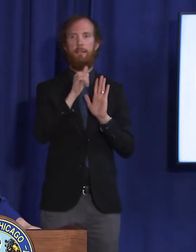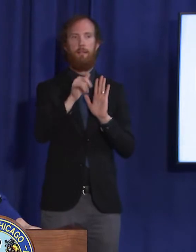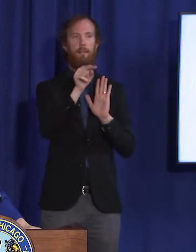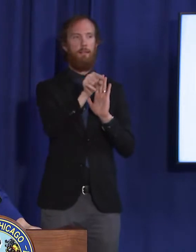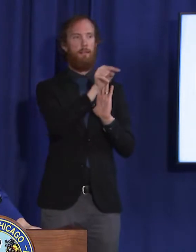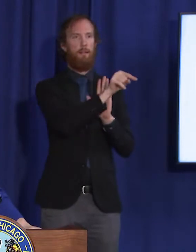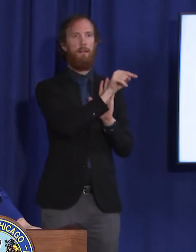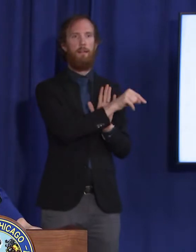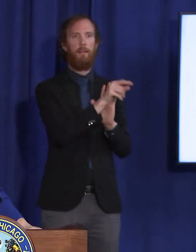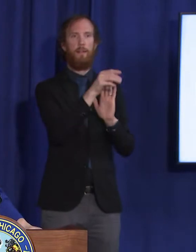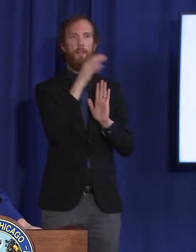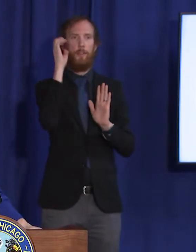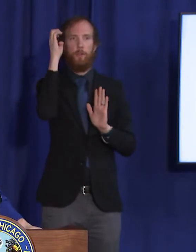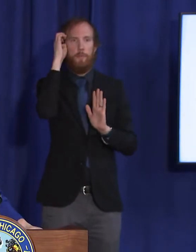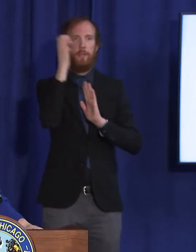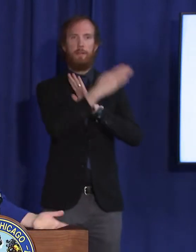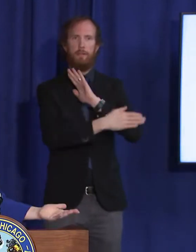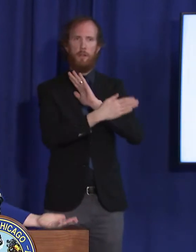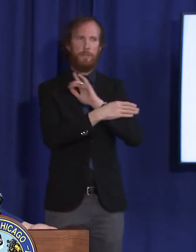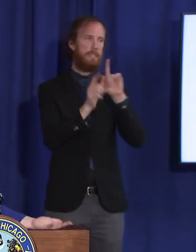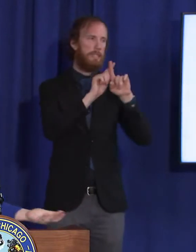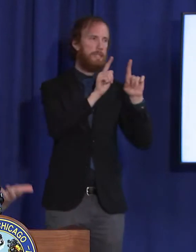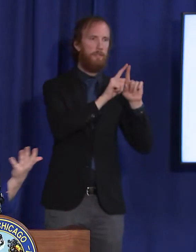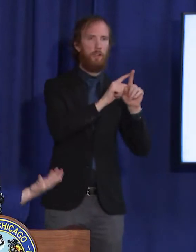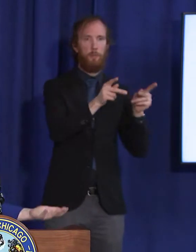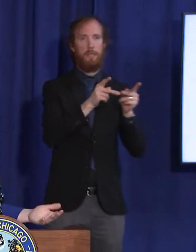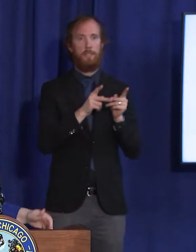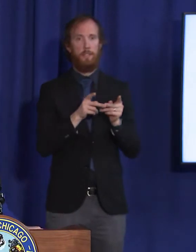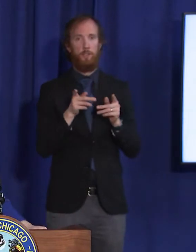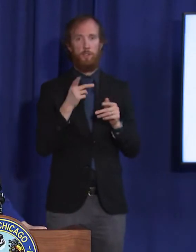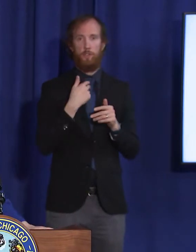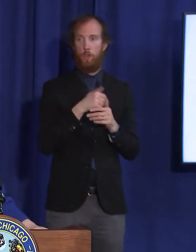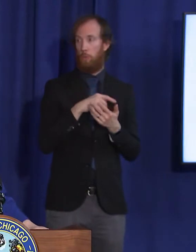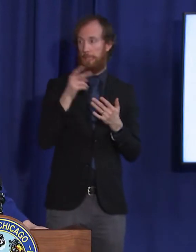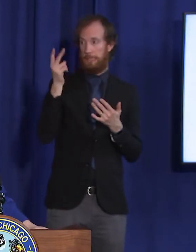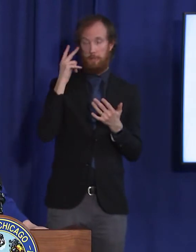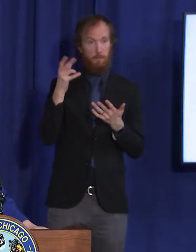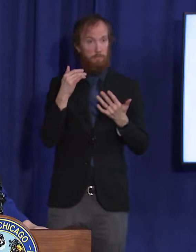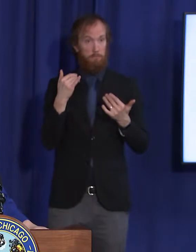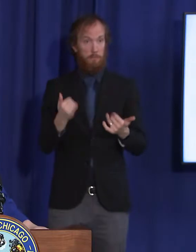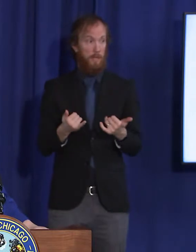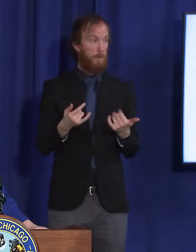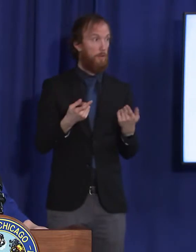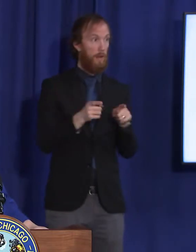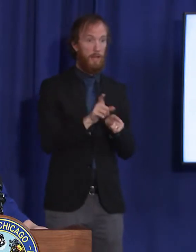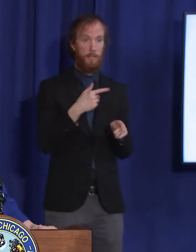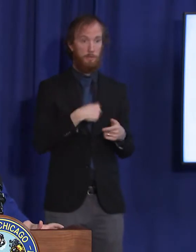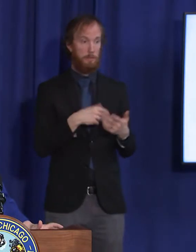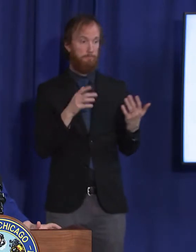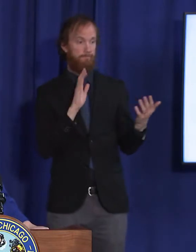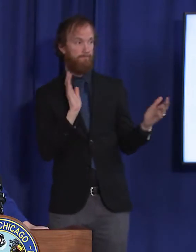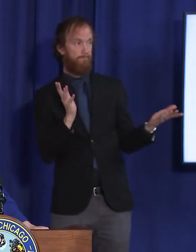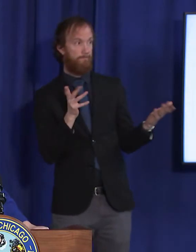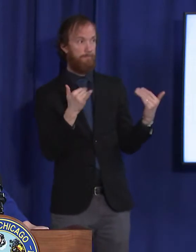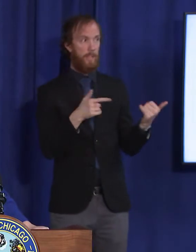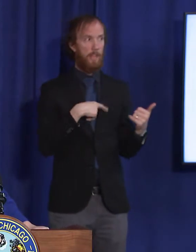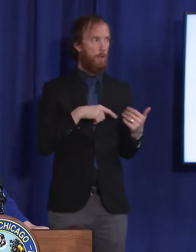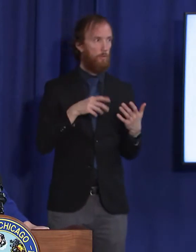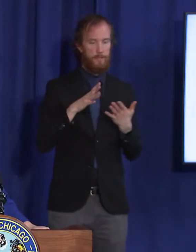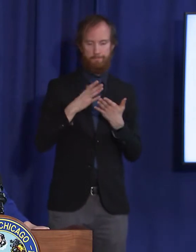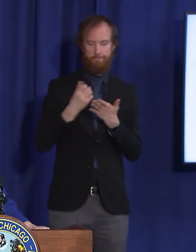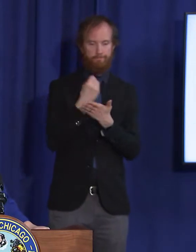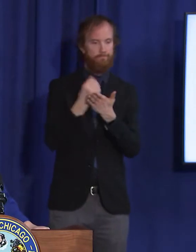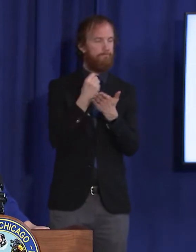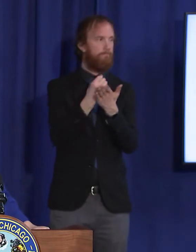the European countries, even where they're seeing surge. So it's real-time data. We're collecting it sort of as we speak, but it has been reassuring, and I've not seen anything